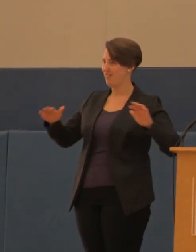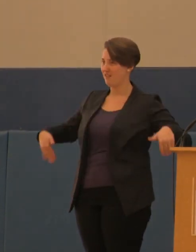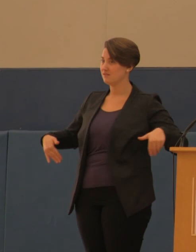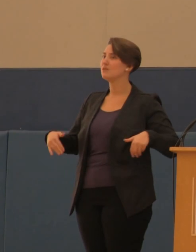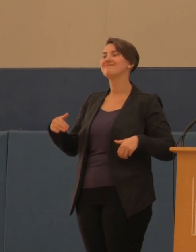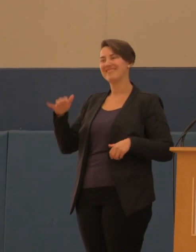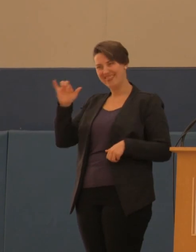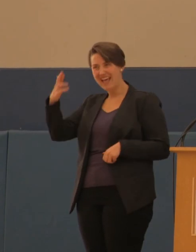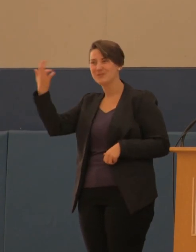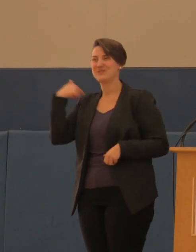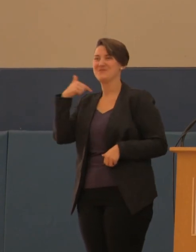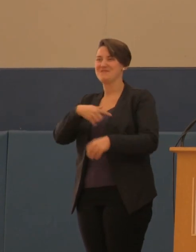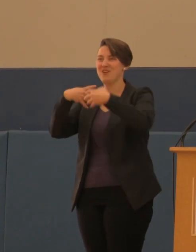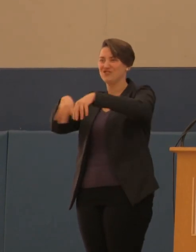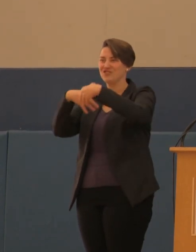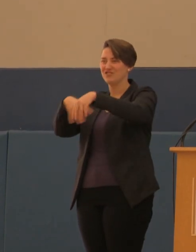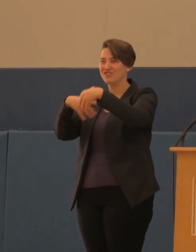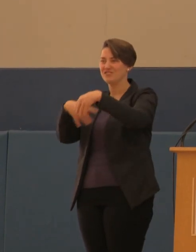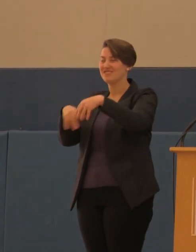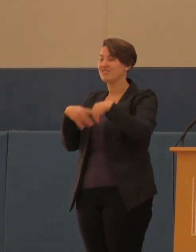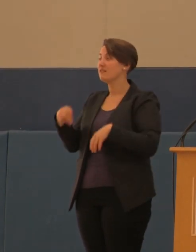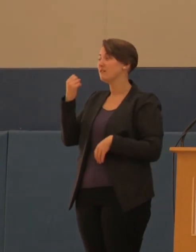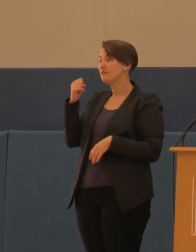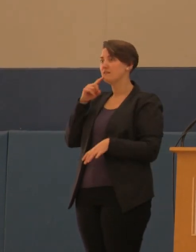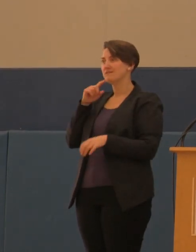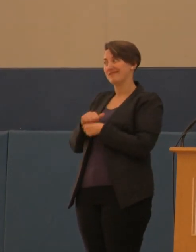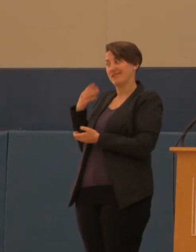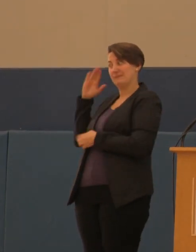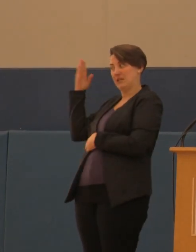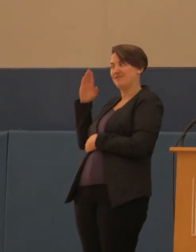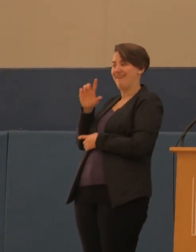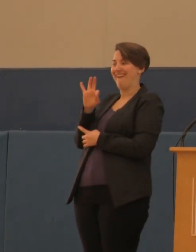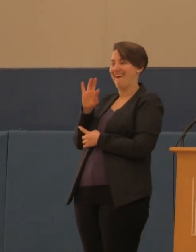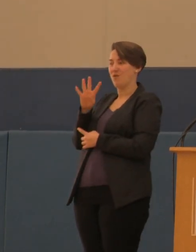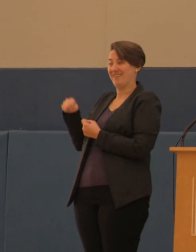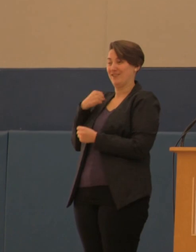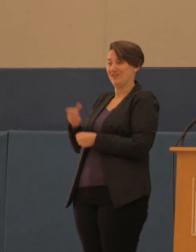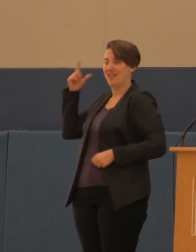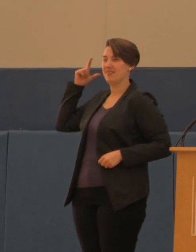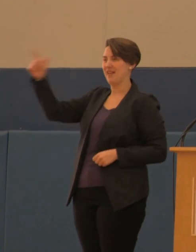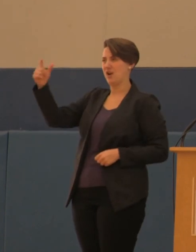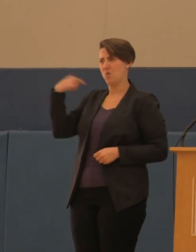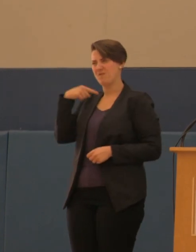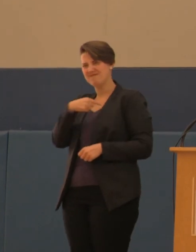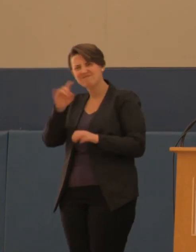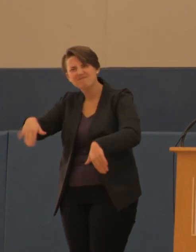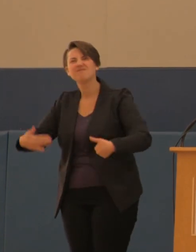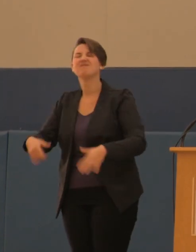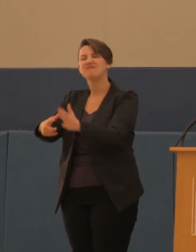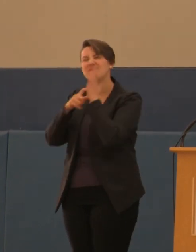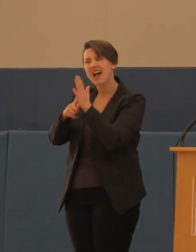So we march. We march 94 years later to demand that it be ratified. We